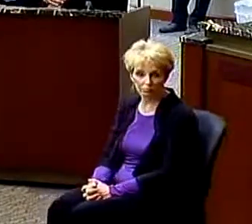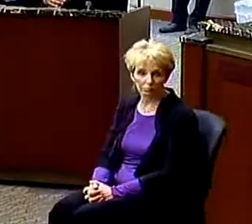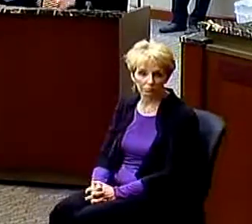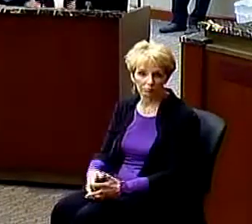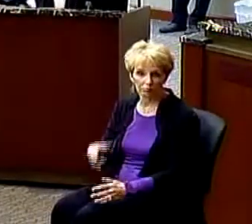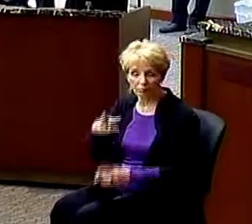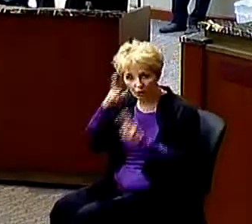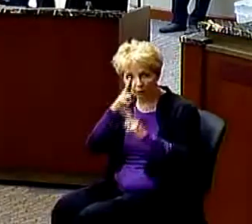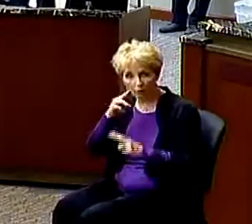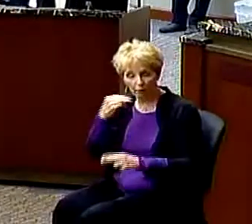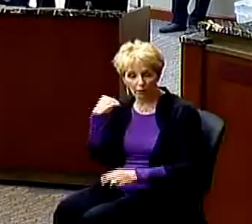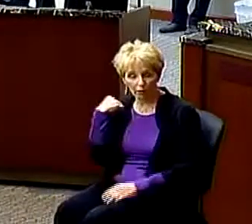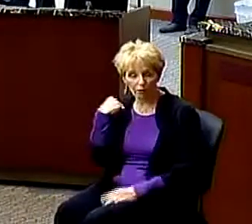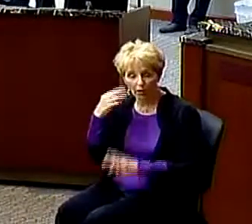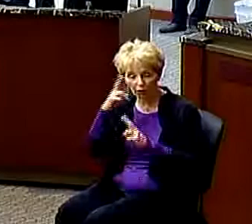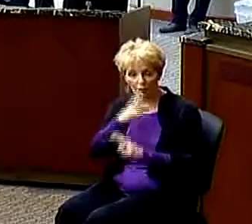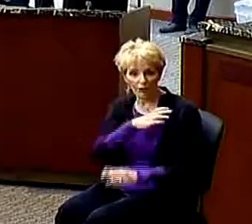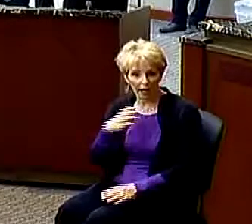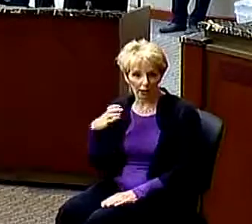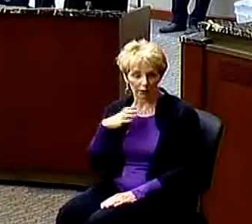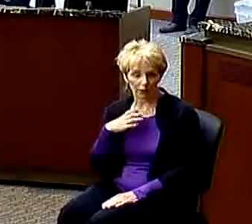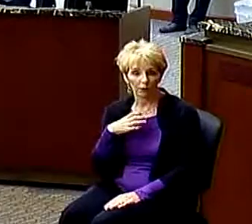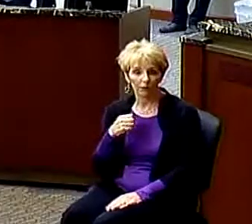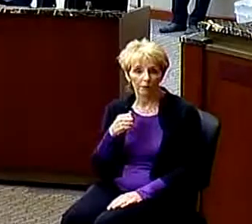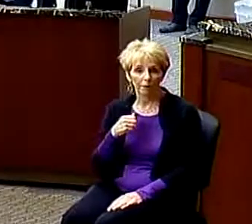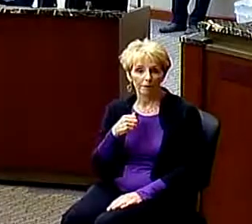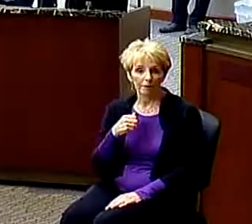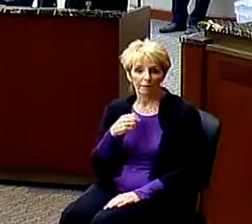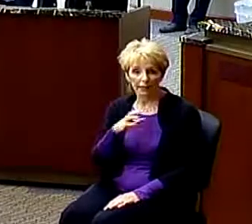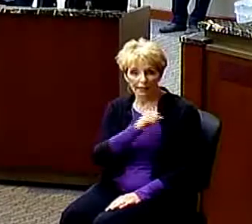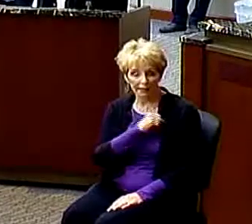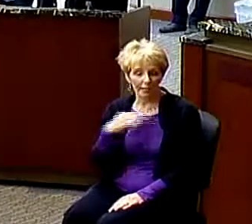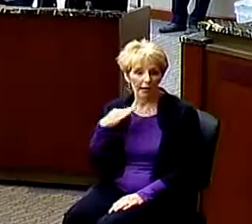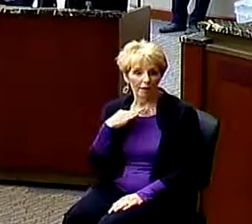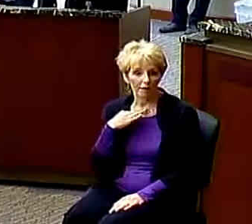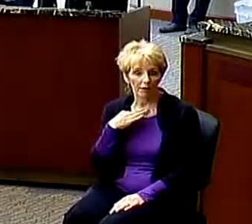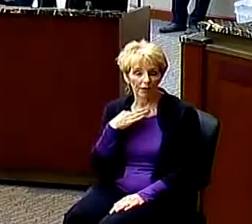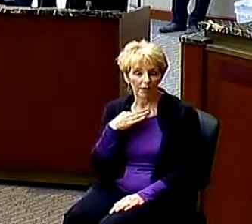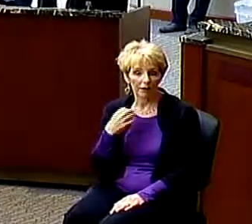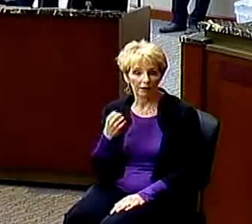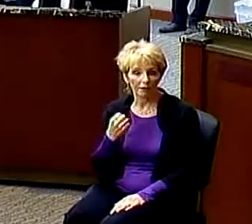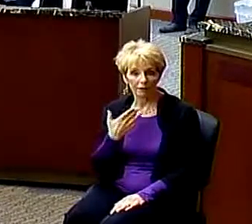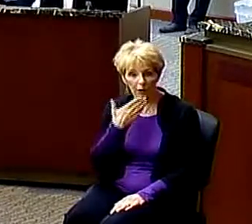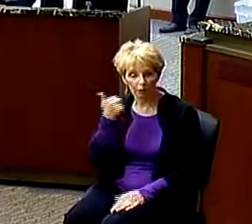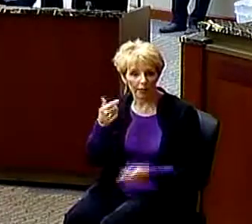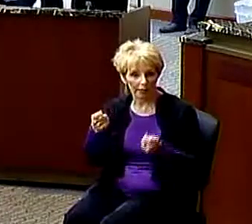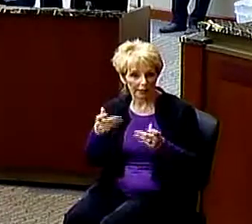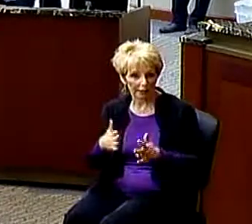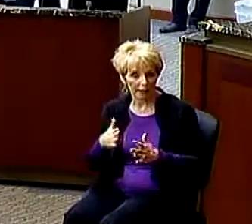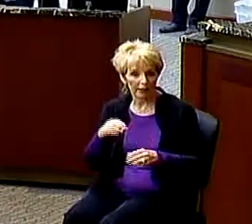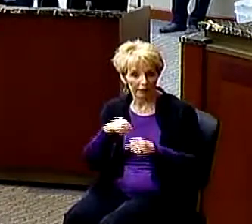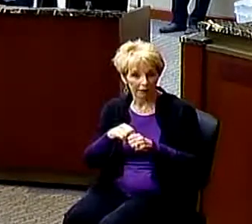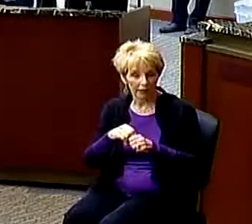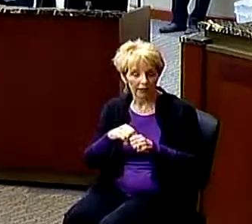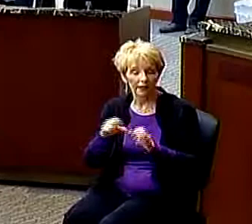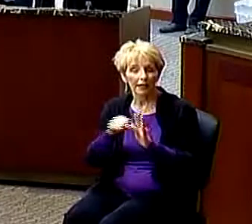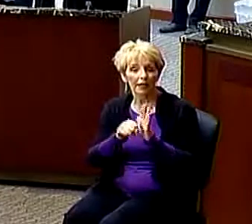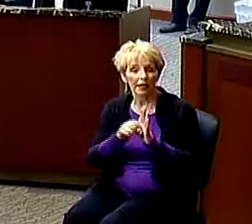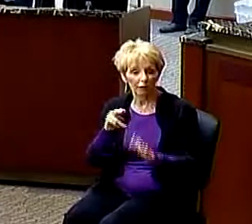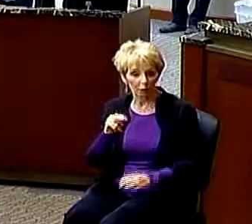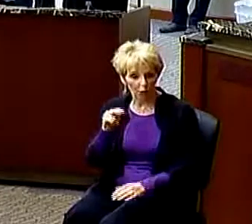Honorable Mayor, Honorable Council, staff, the best city manager in the state of North